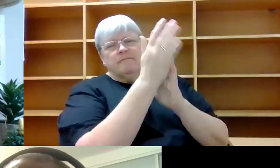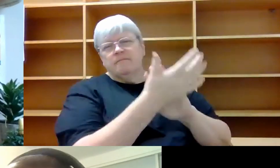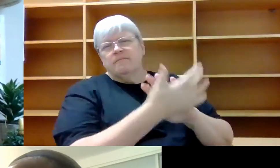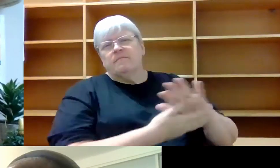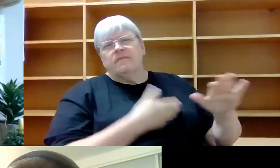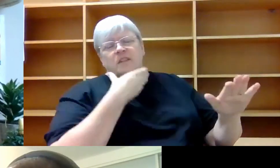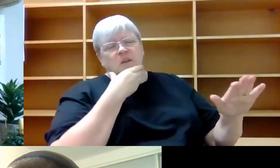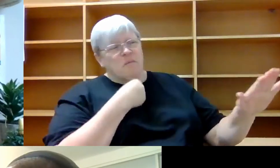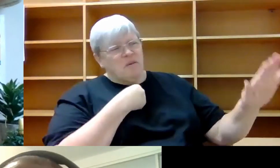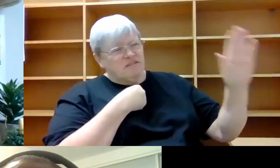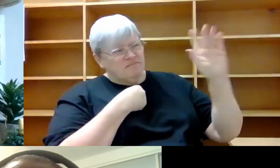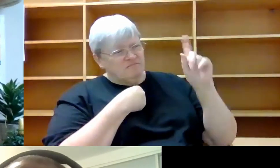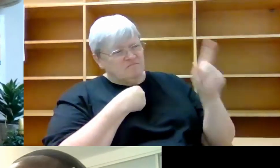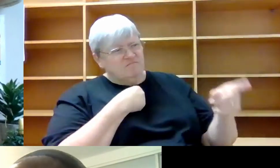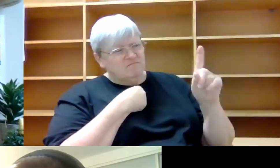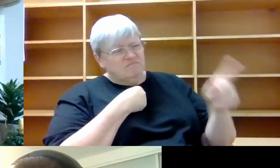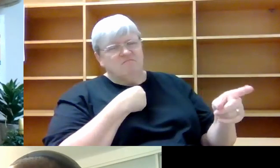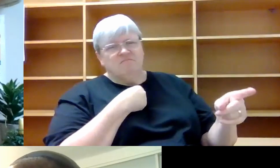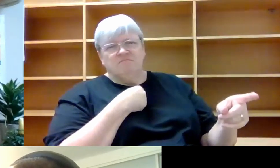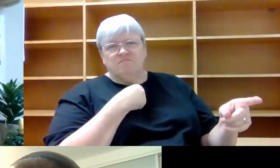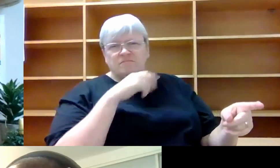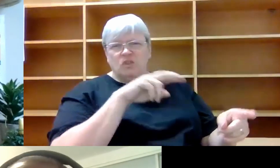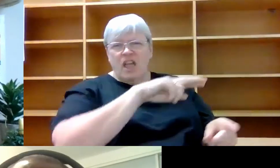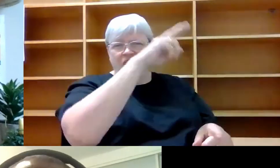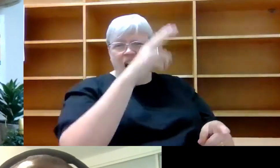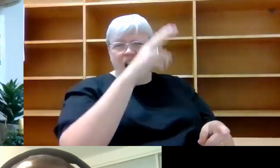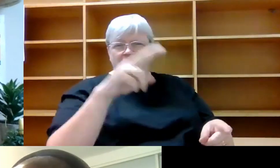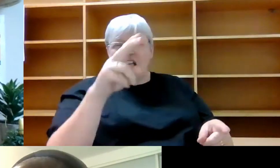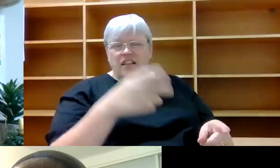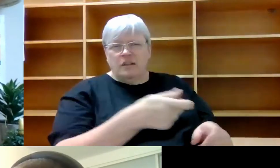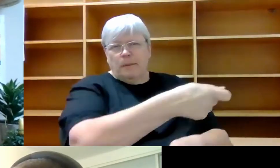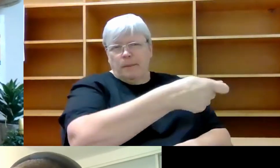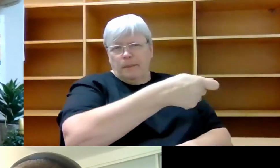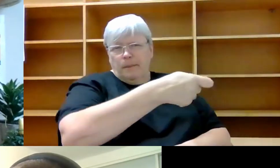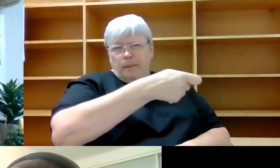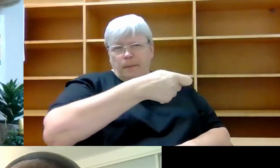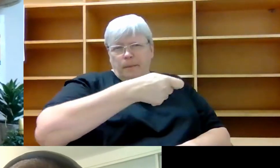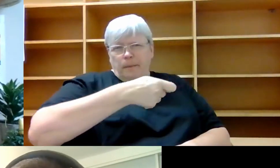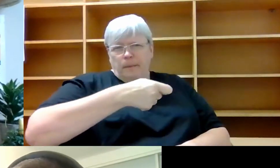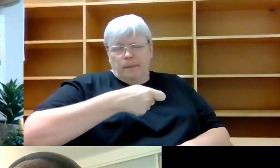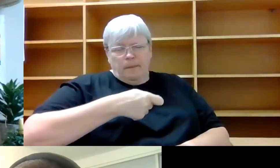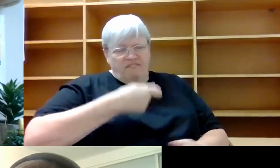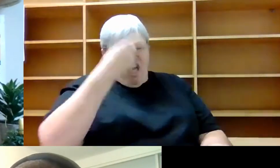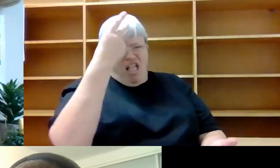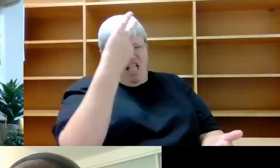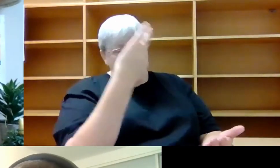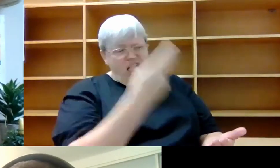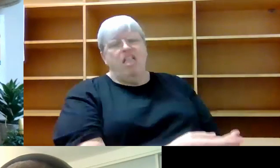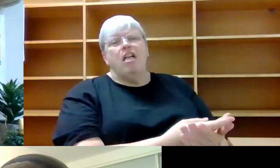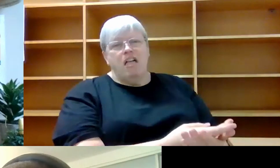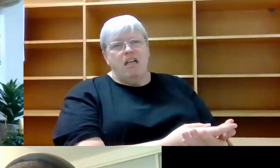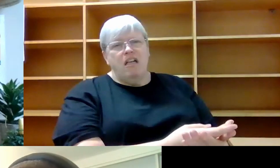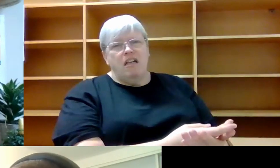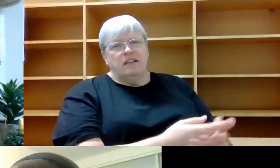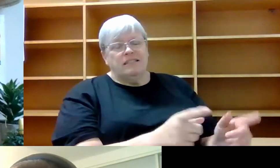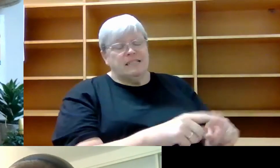western hills. I pulled my weapon out. He fell to the floor, as did the Bible. As